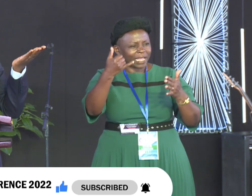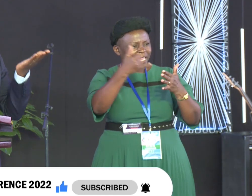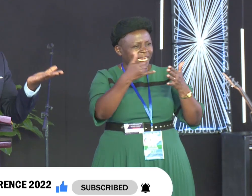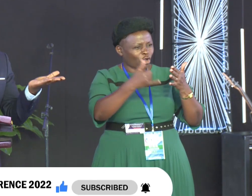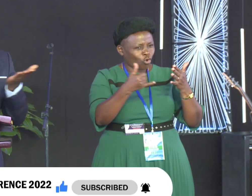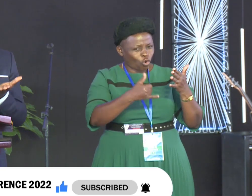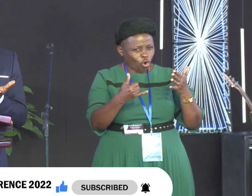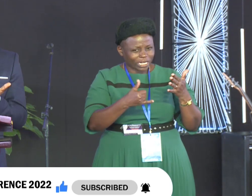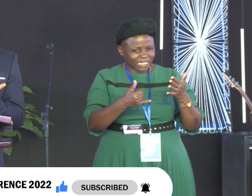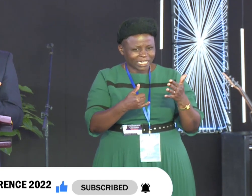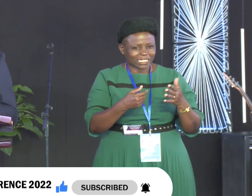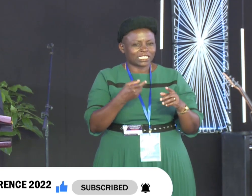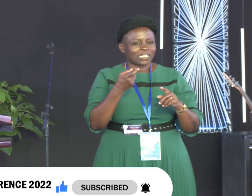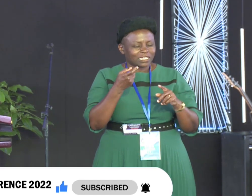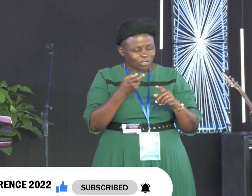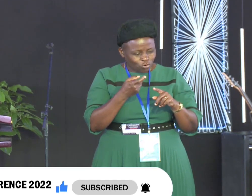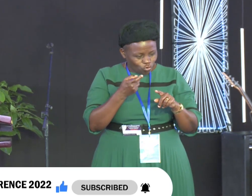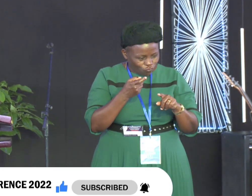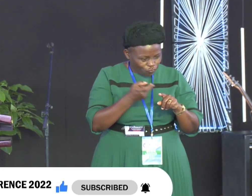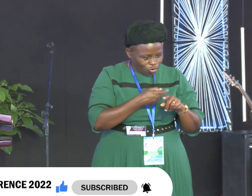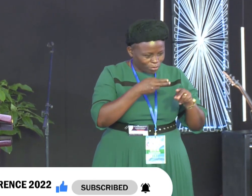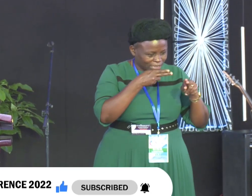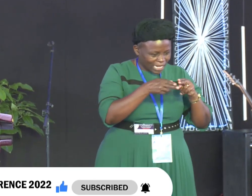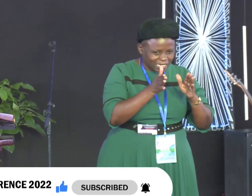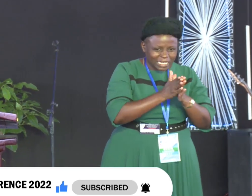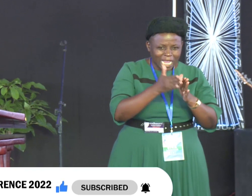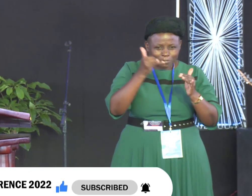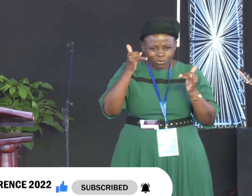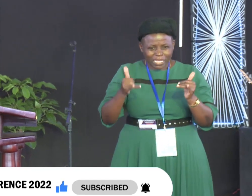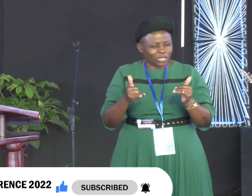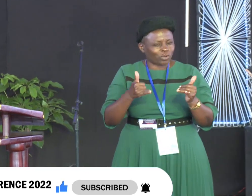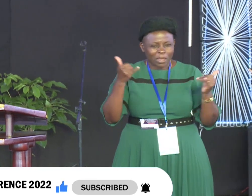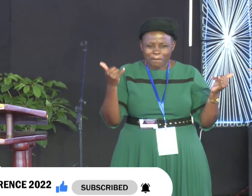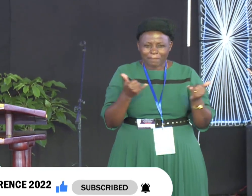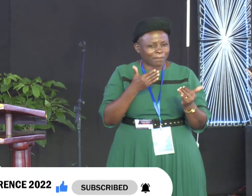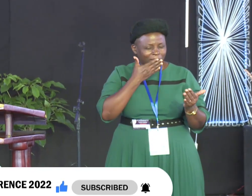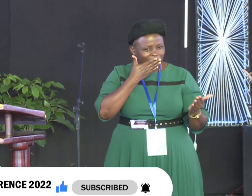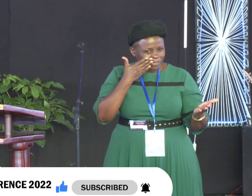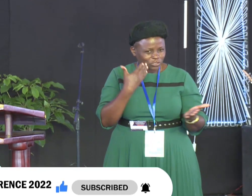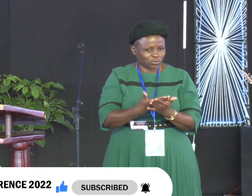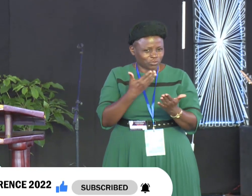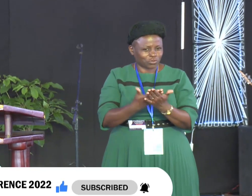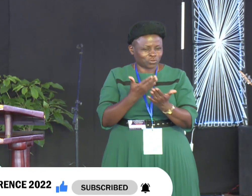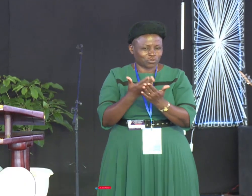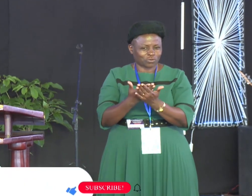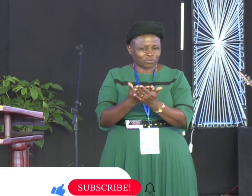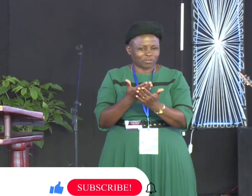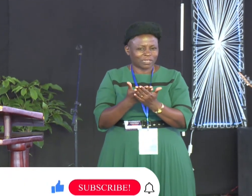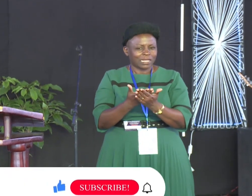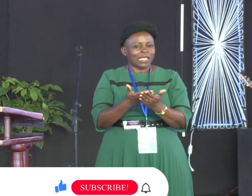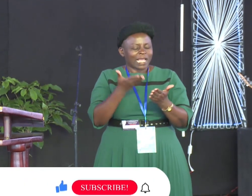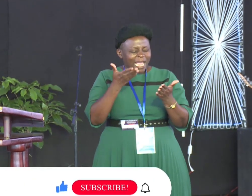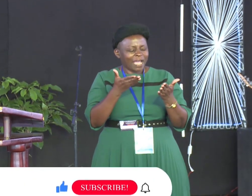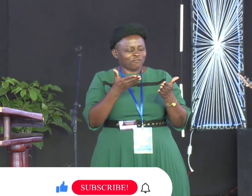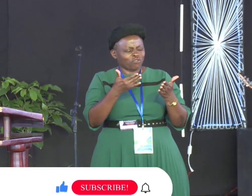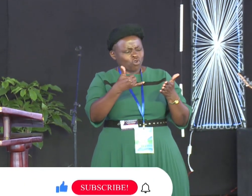From remutani sepaka remu maliriza. But yet there are few born against whom you can stay in a conversation with. And you keep the right Ngaya content